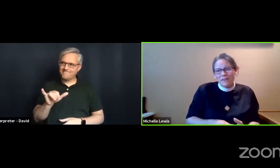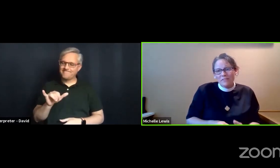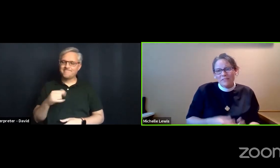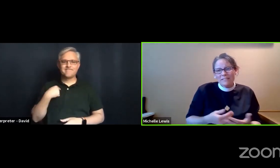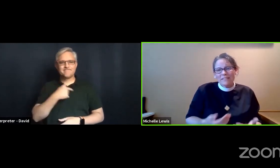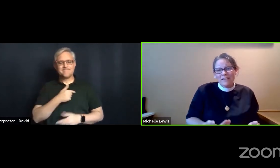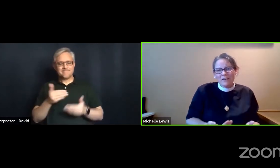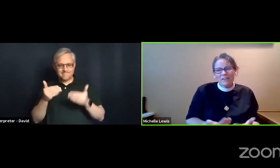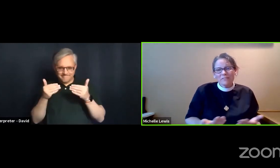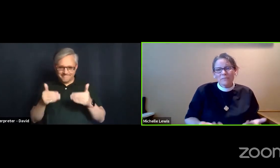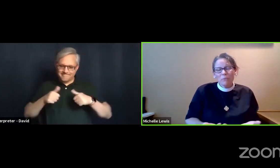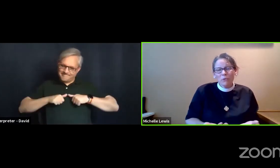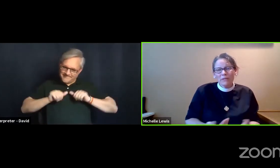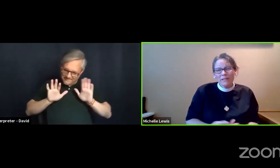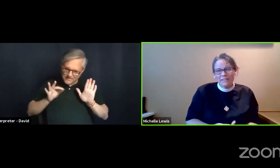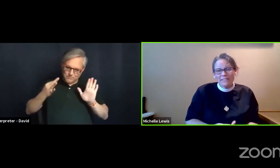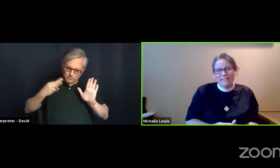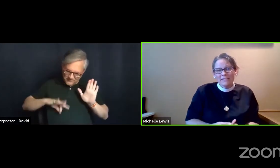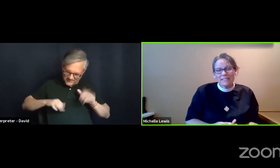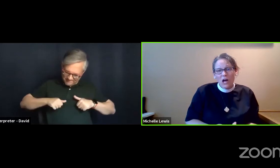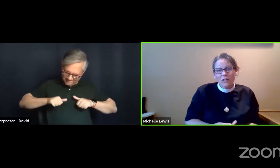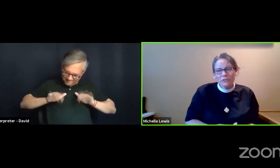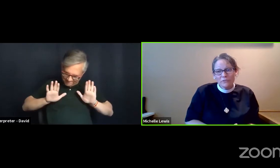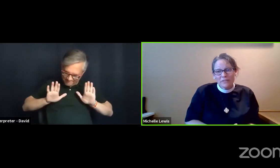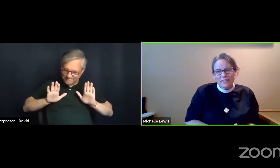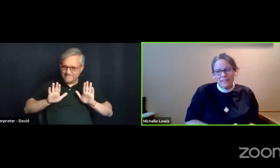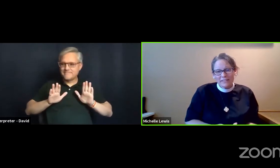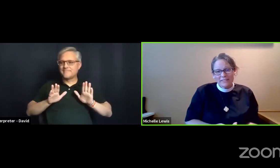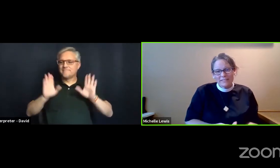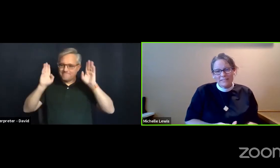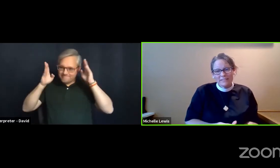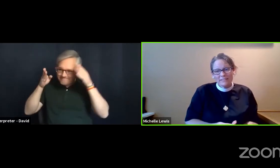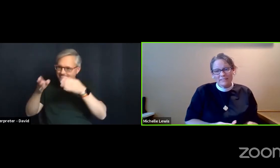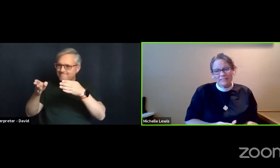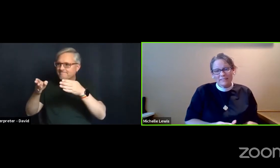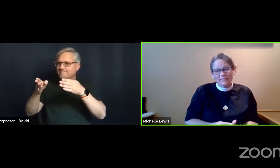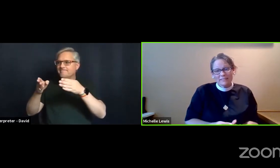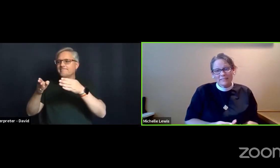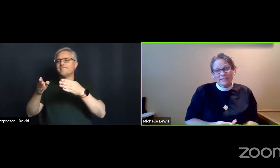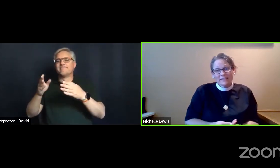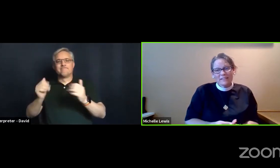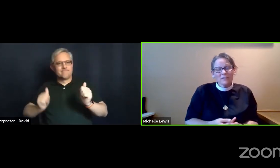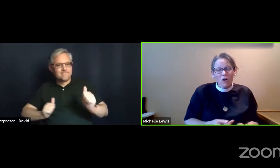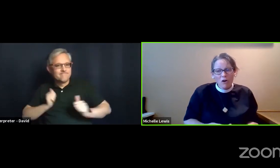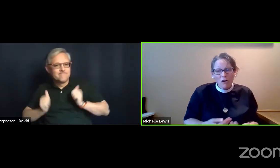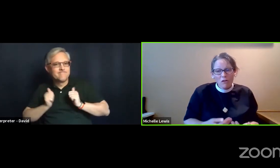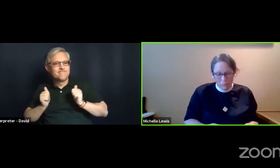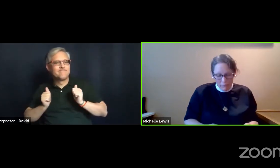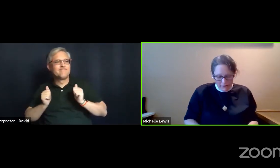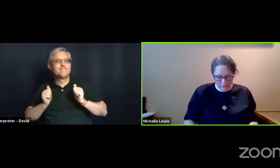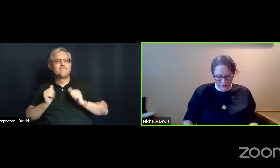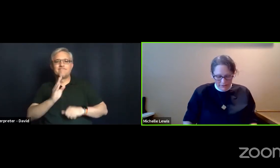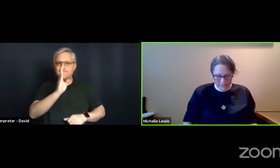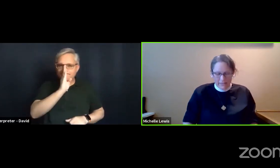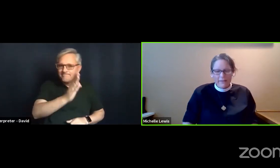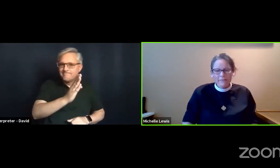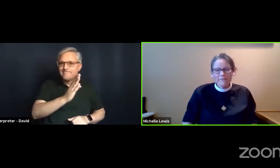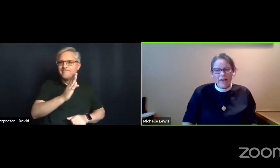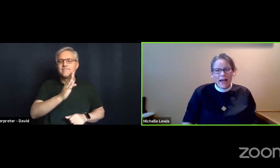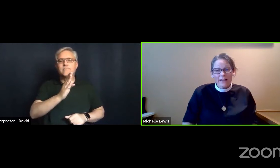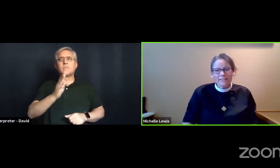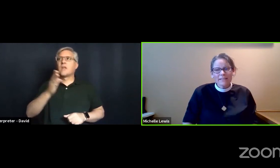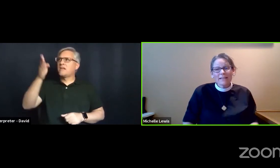God's love is there supporting us. It is underneath us. It is all around us.